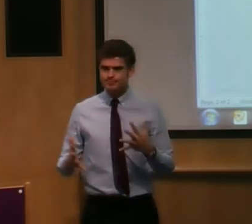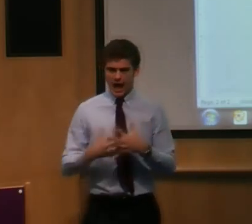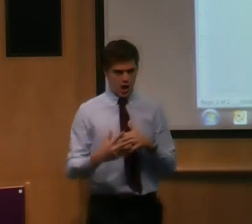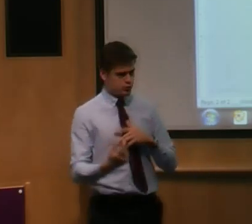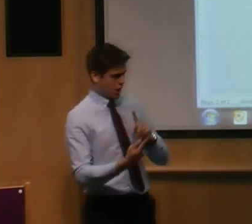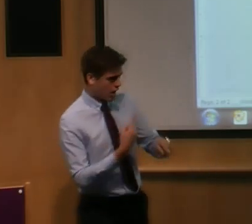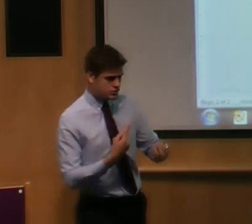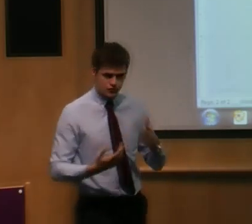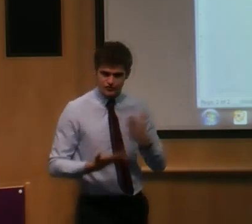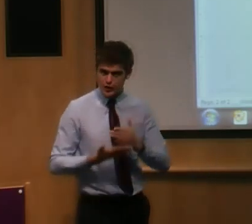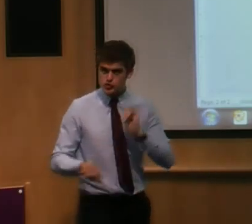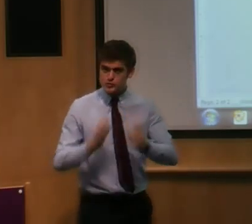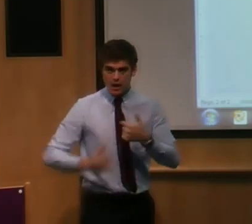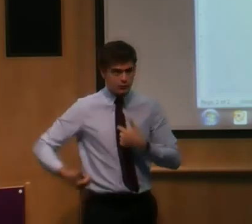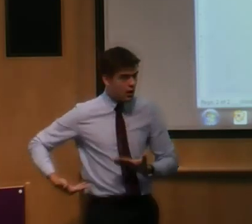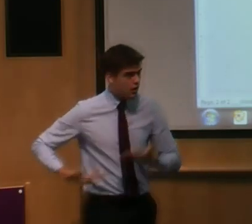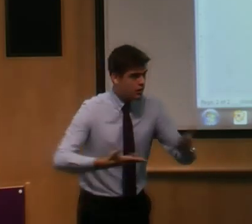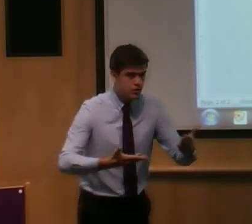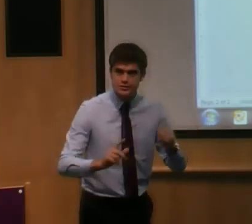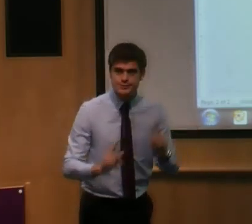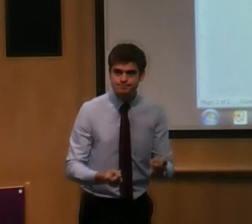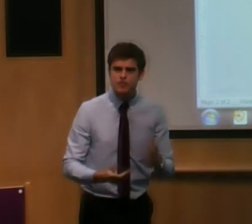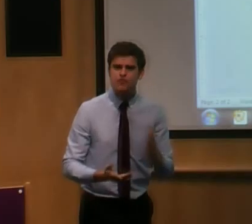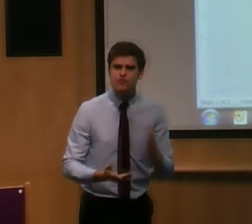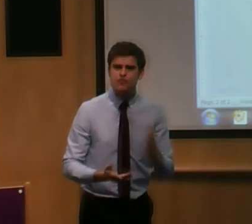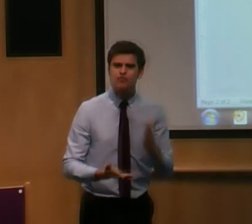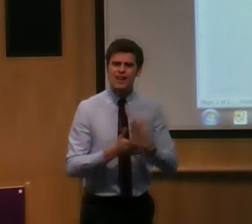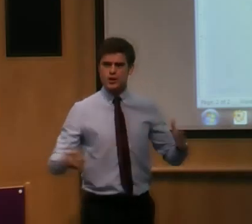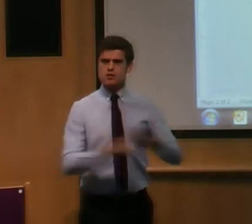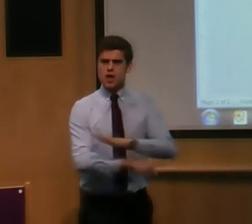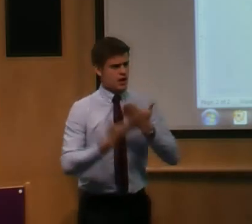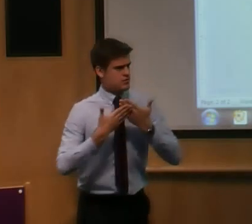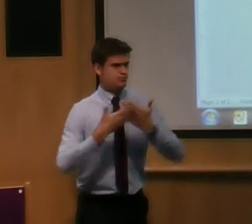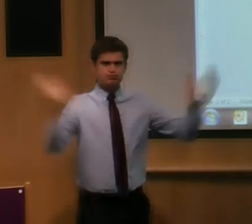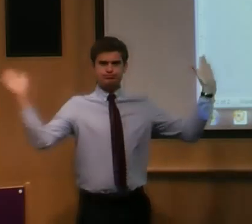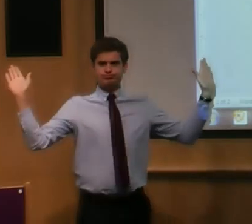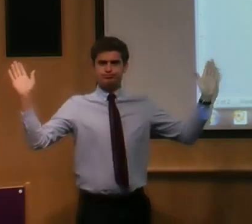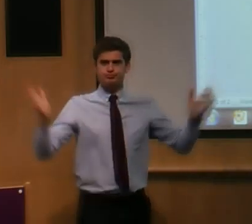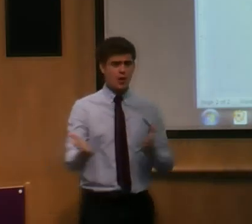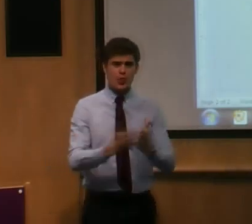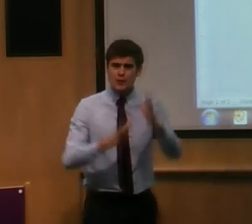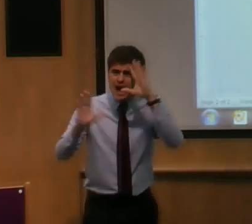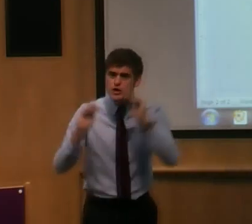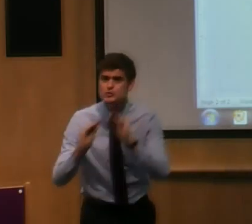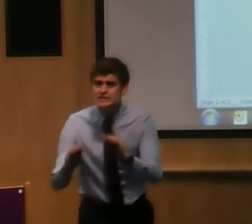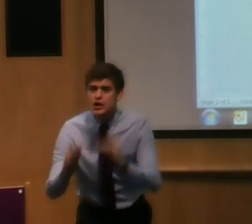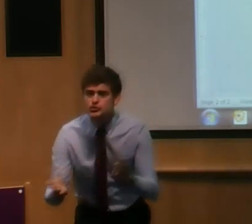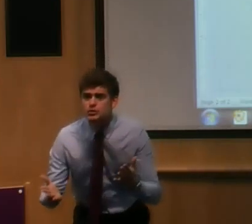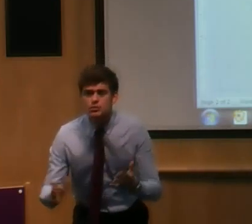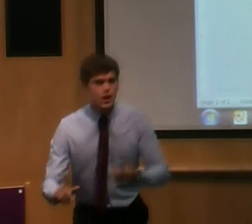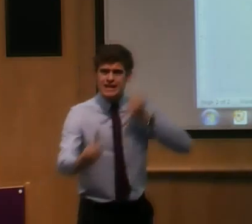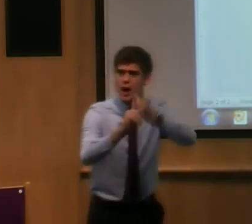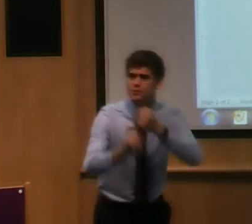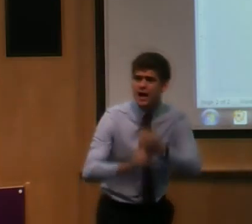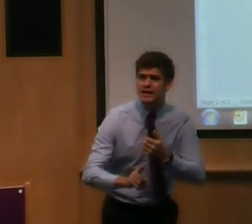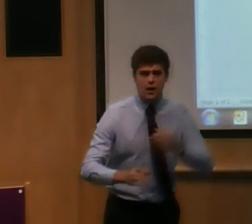at the British Deaf Association and they think, well, what are you here for? And sometimes that can be quite a difficult thing to answer, actually, because it's